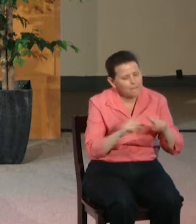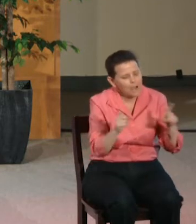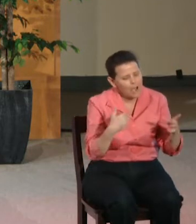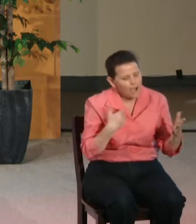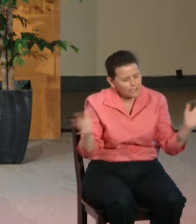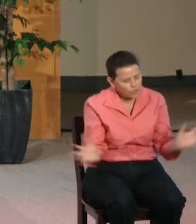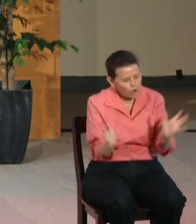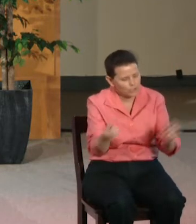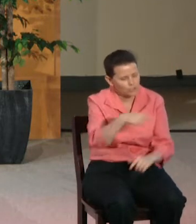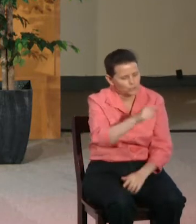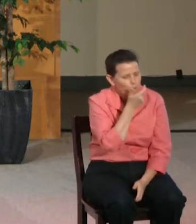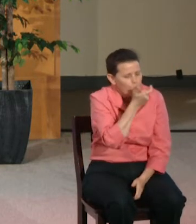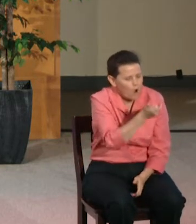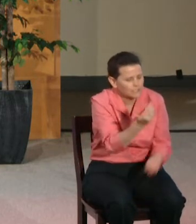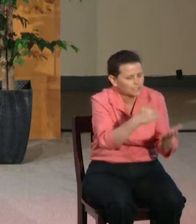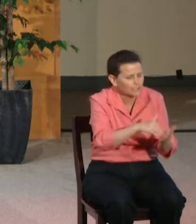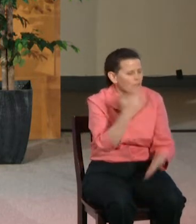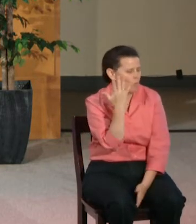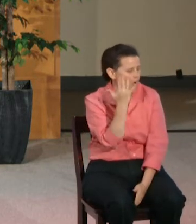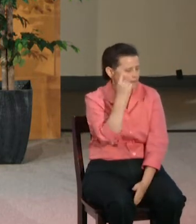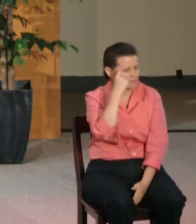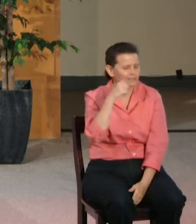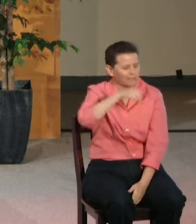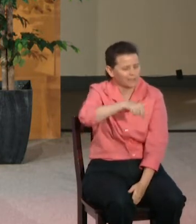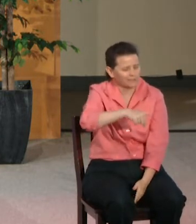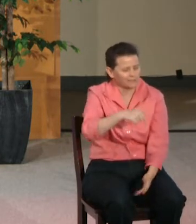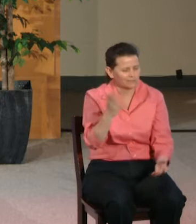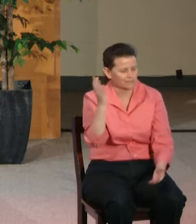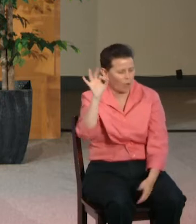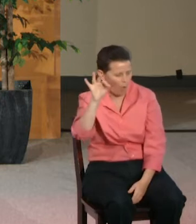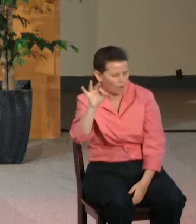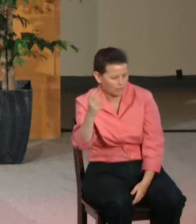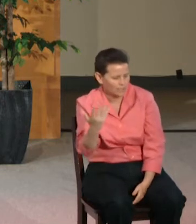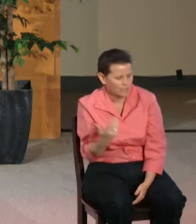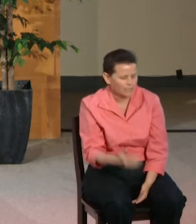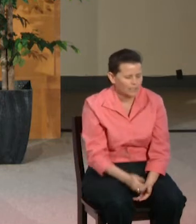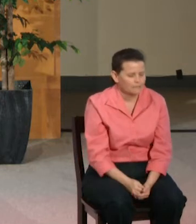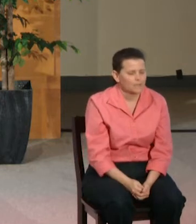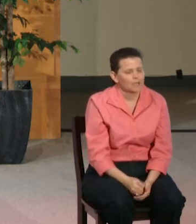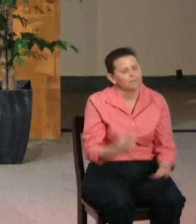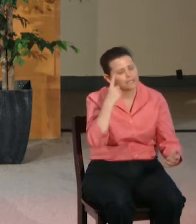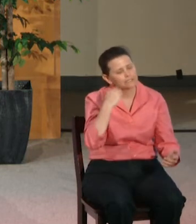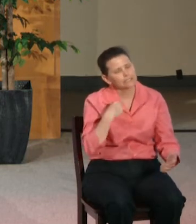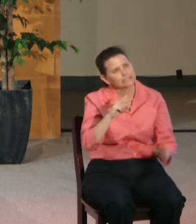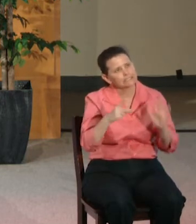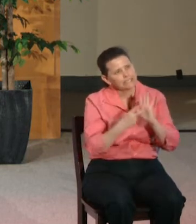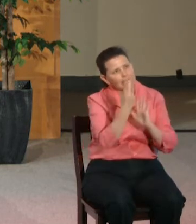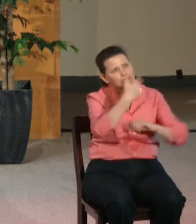it, and revisit it in light of this talk here today in particular, especially the second time I was watching it this morning